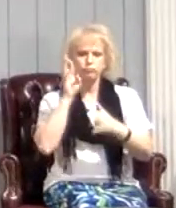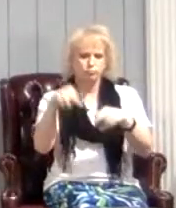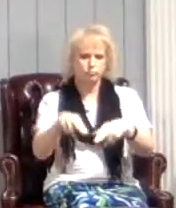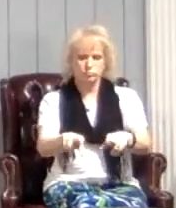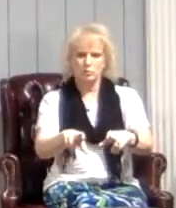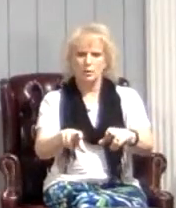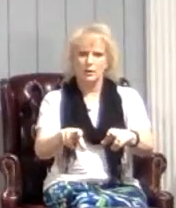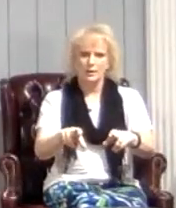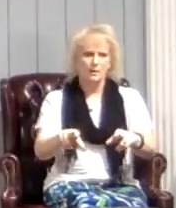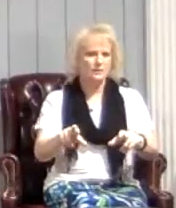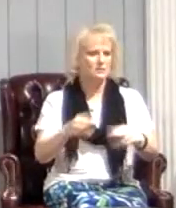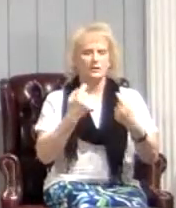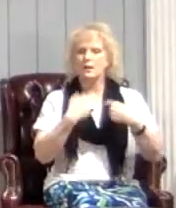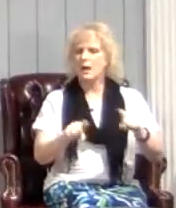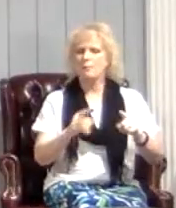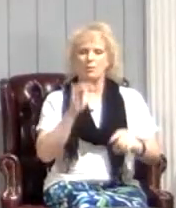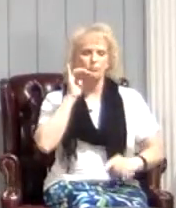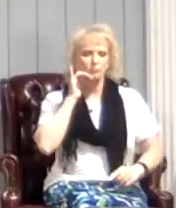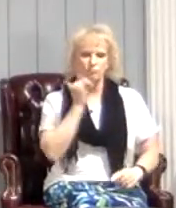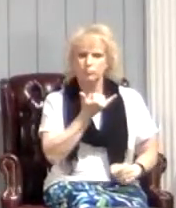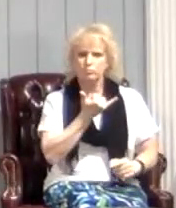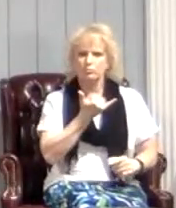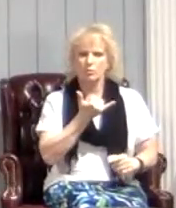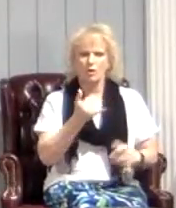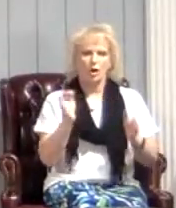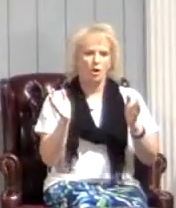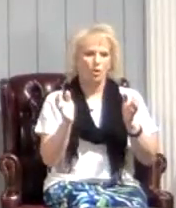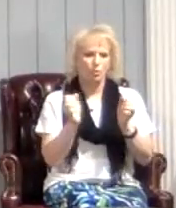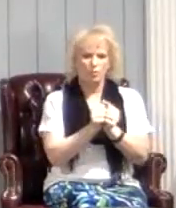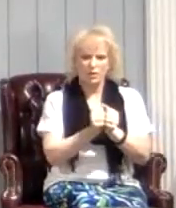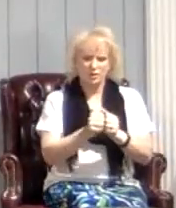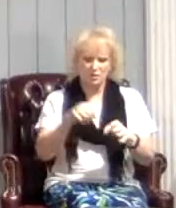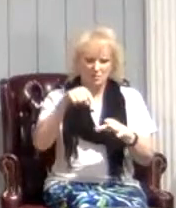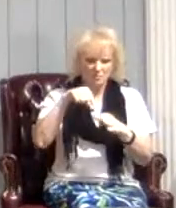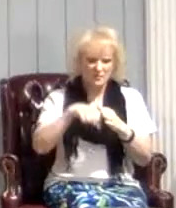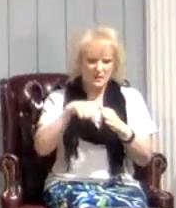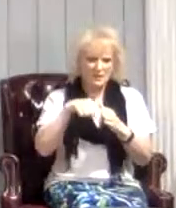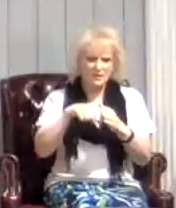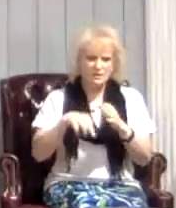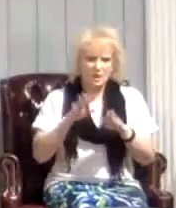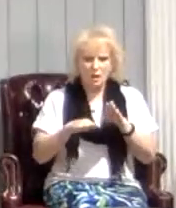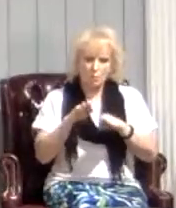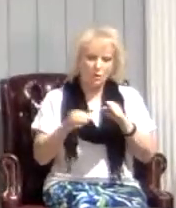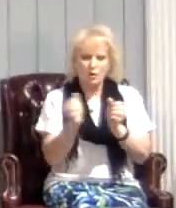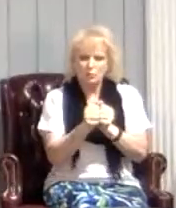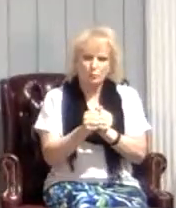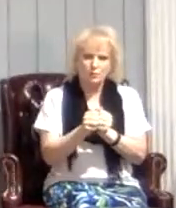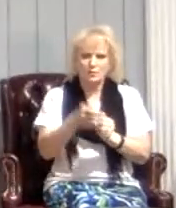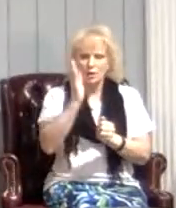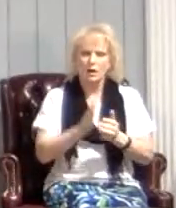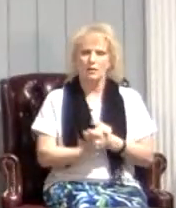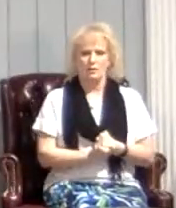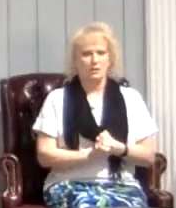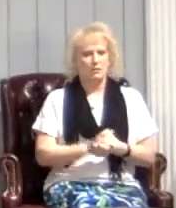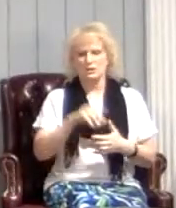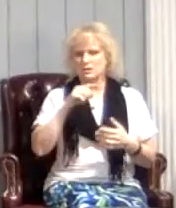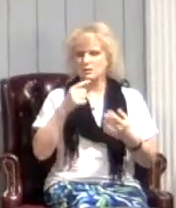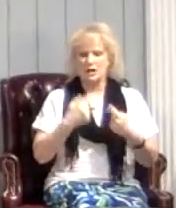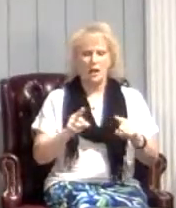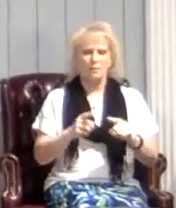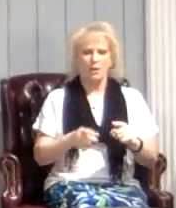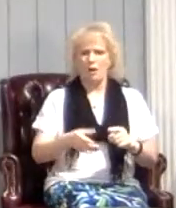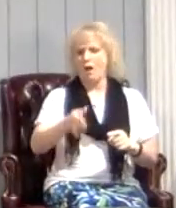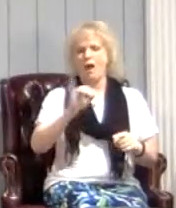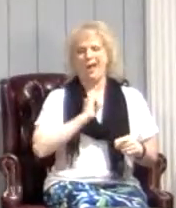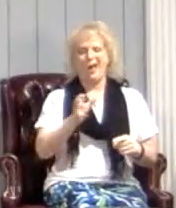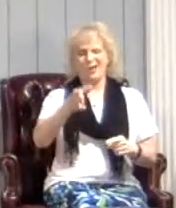by accident, and it doesn't happen with a shallow walk with God. It doesn't happen by saying, well, I'm a Christian, and so God's got me taken care